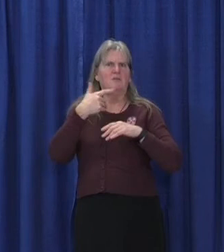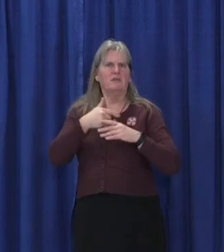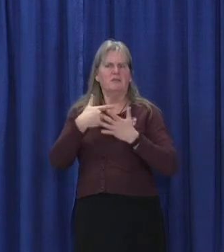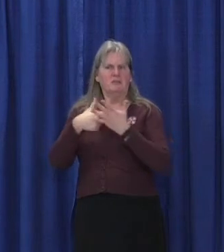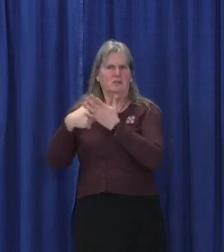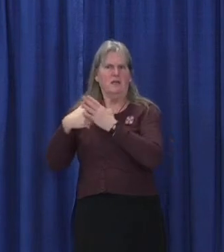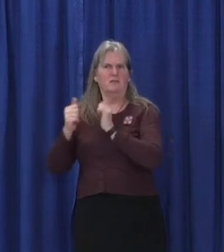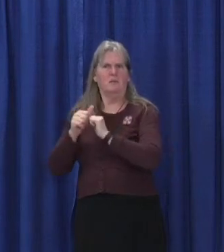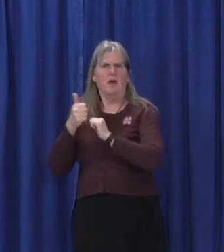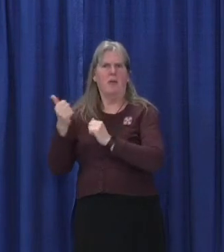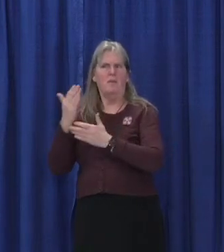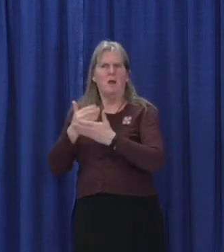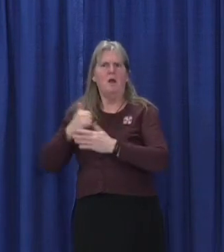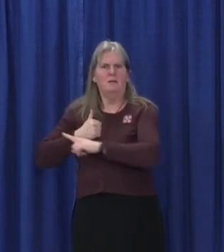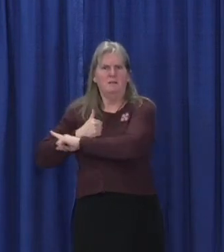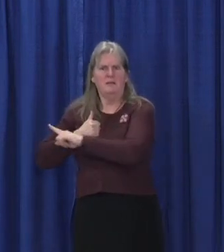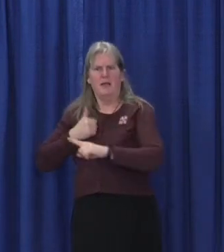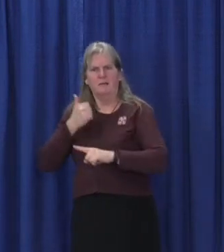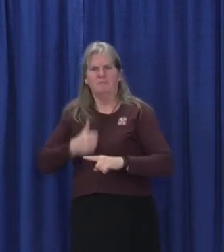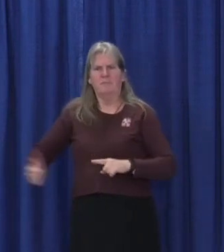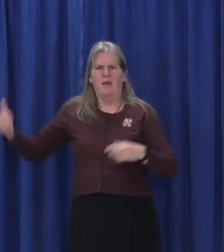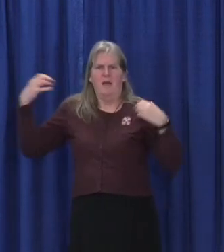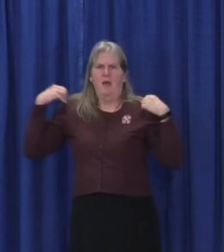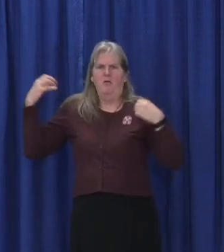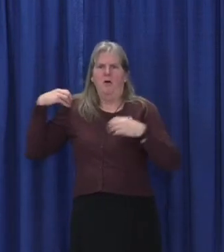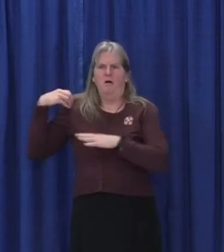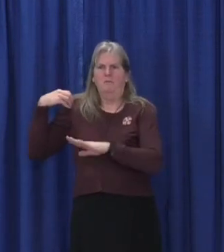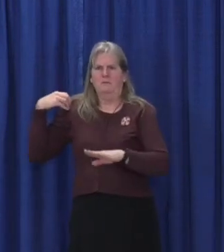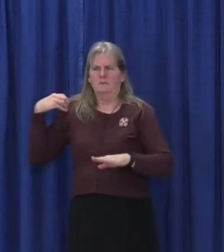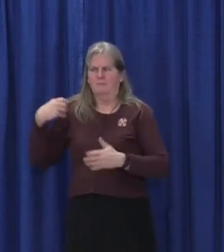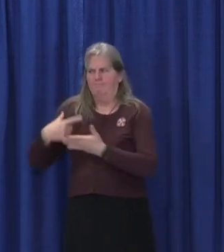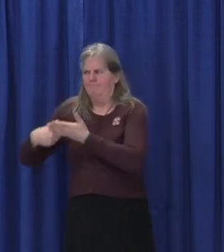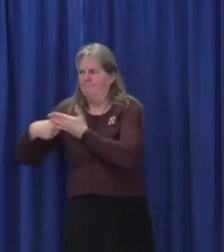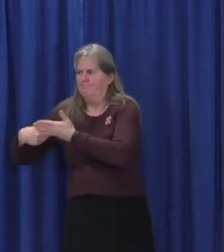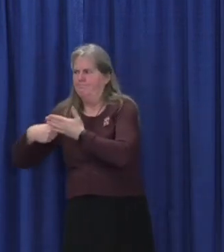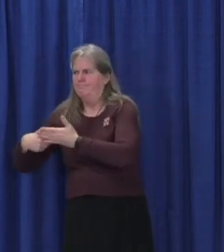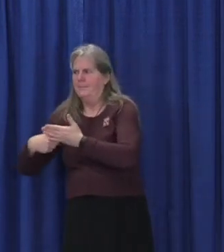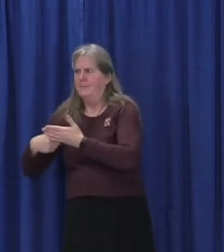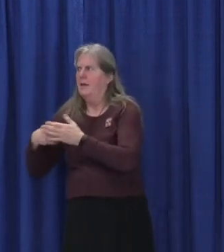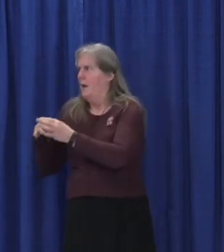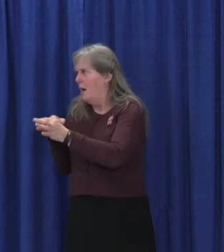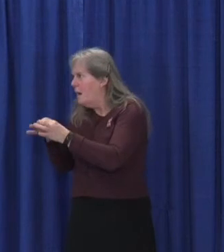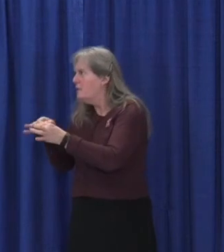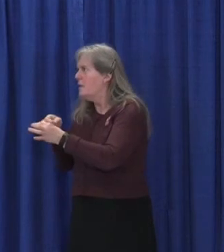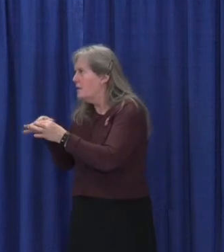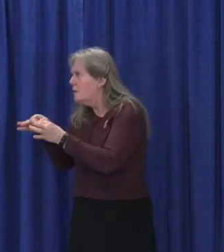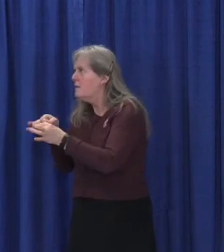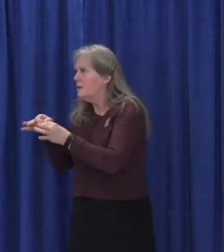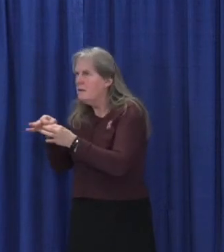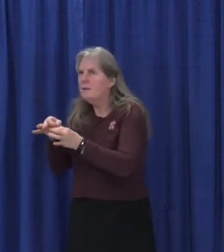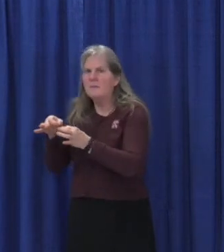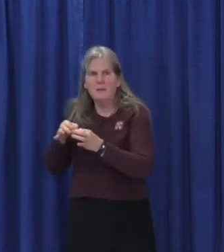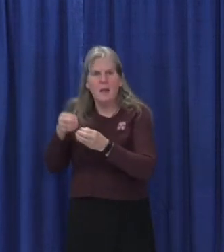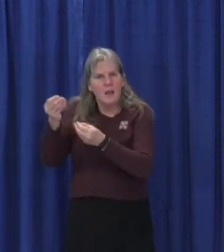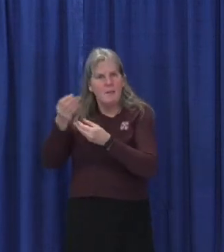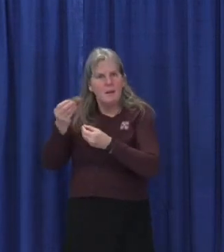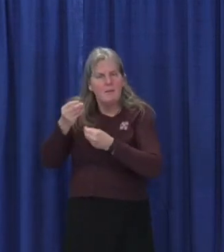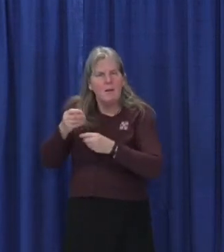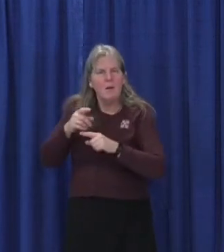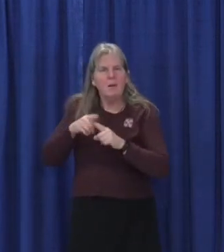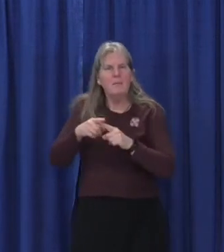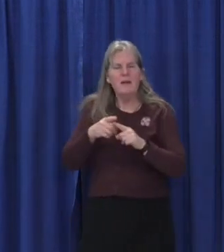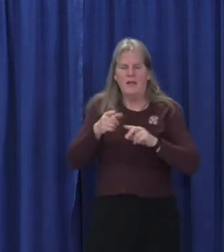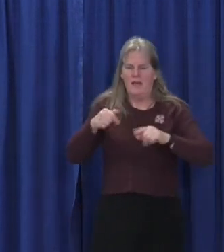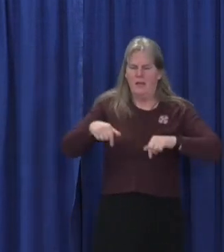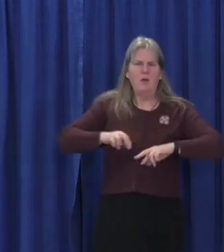And we continue to learn, and we have rapid updates from these experiences. We have the tools